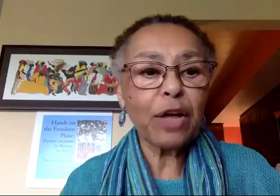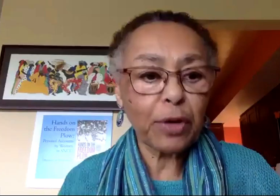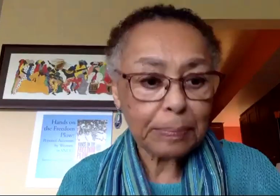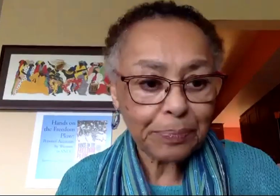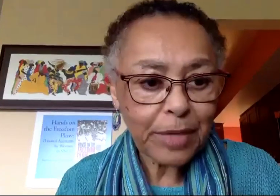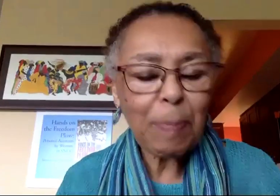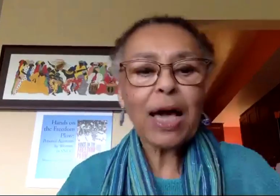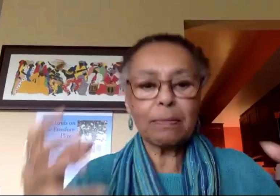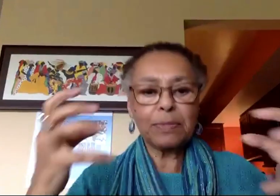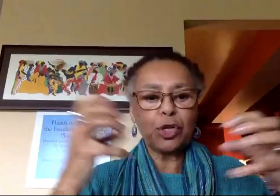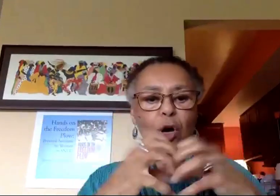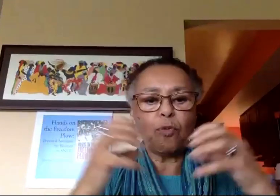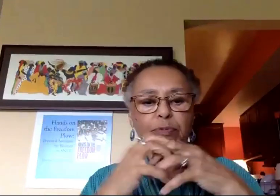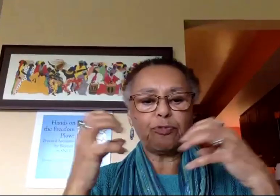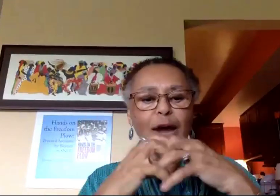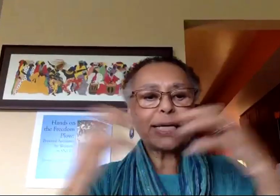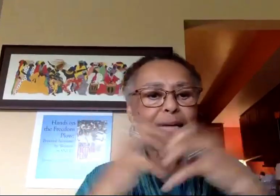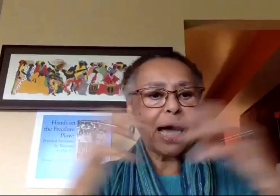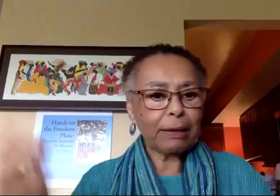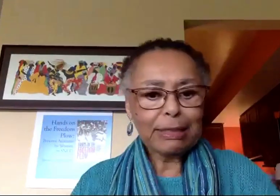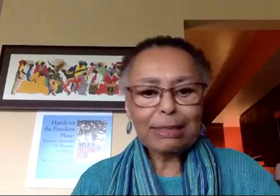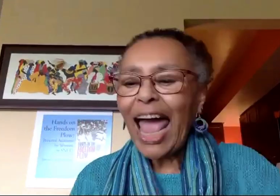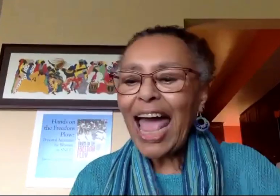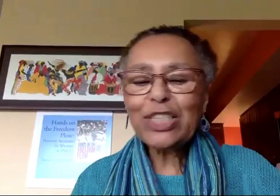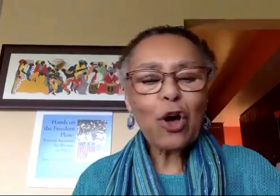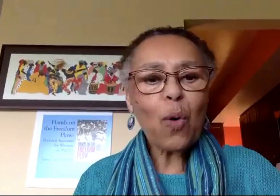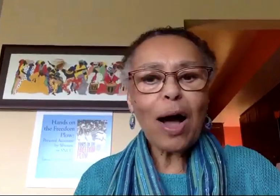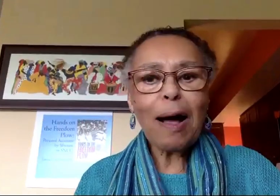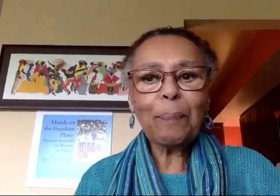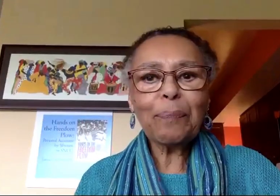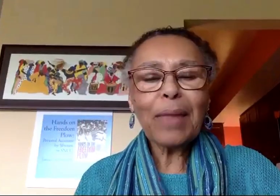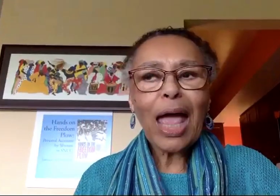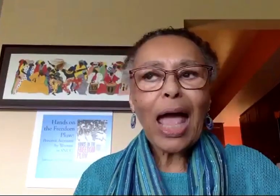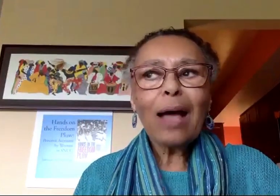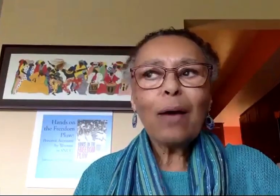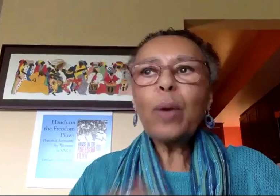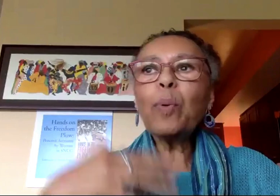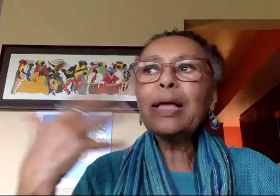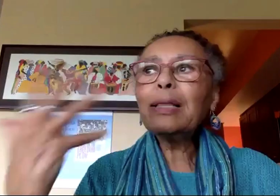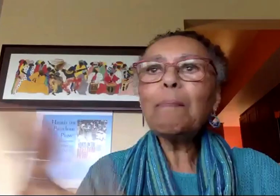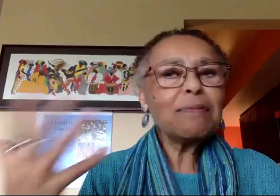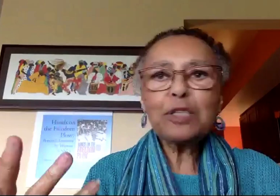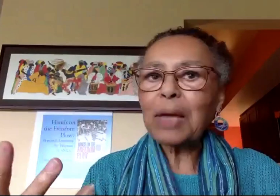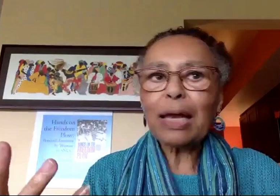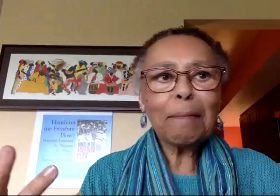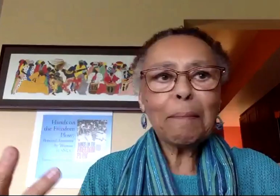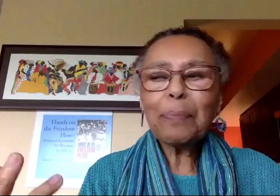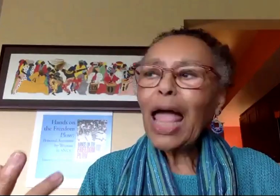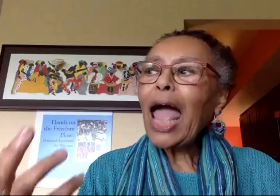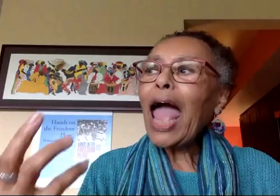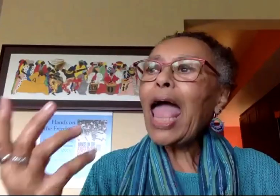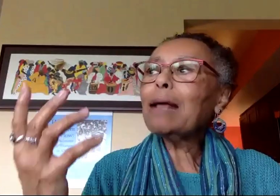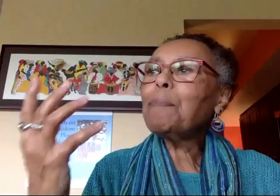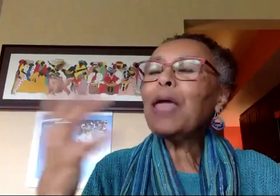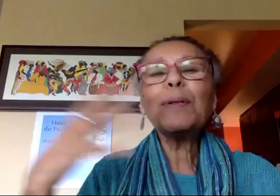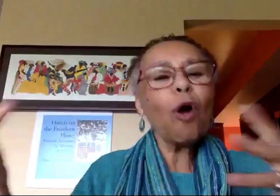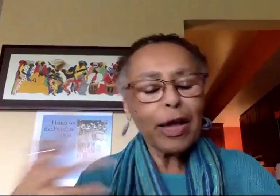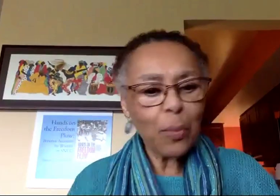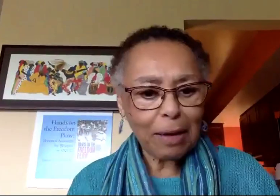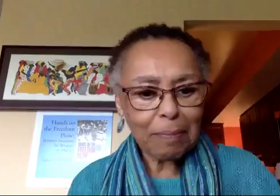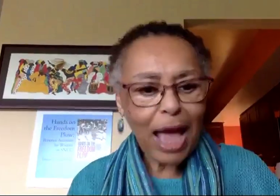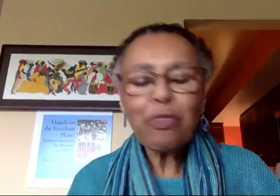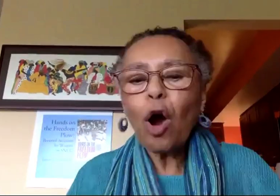each other. It becomes, fratricide. And so we were in the middle of this meeting and people